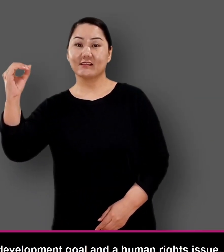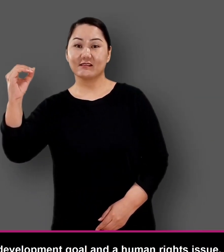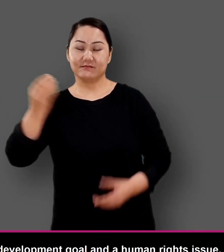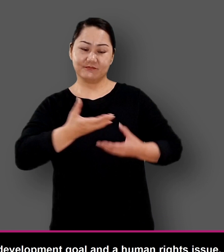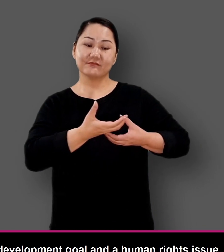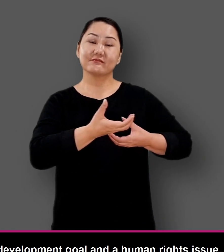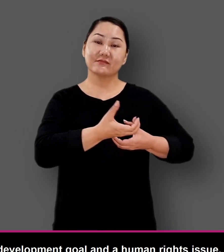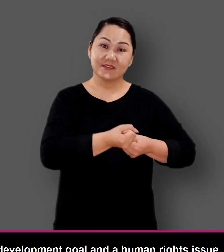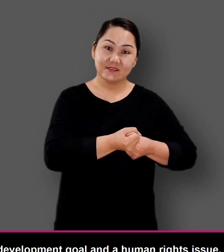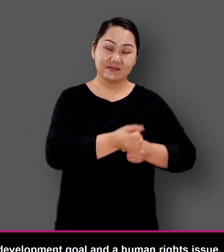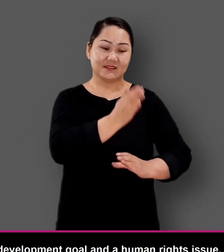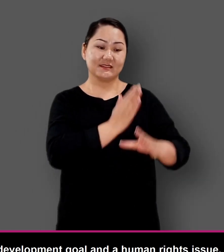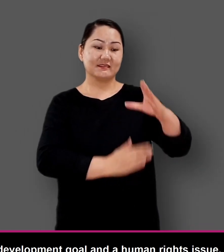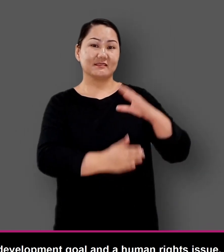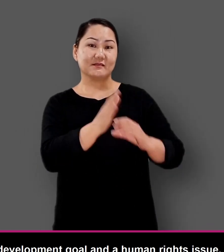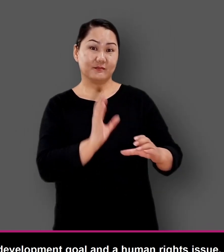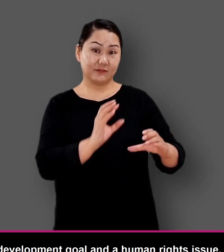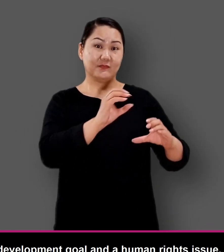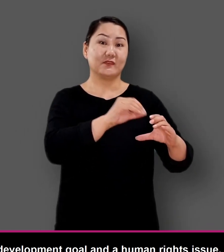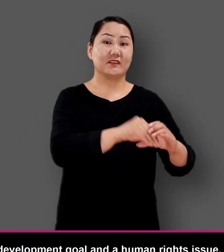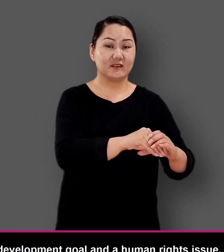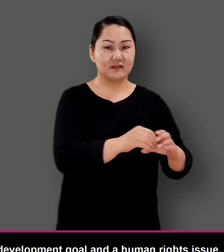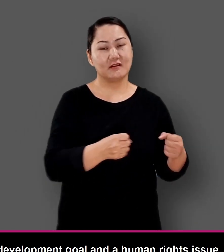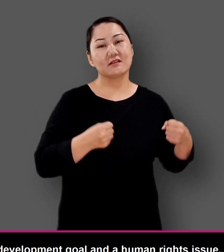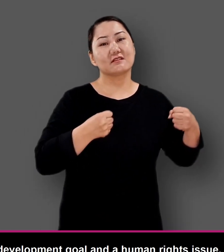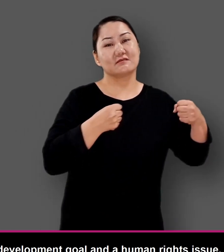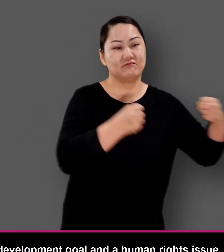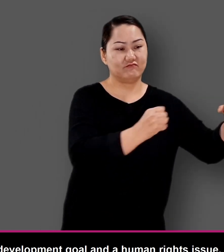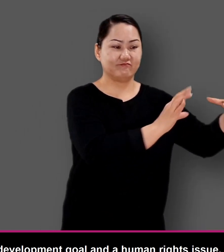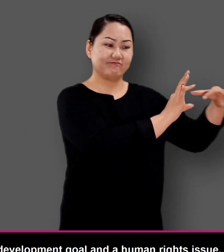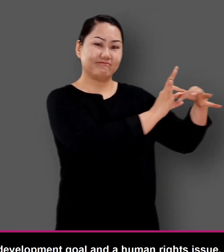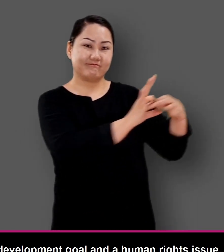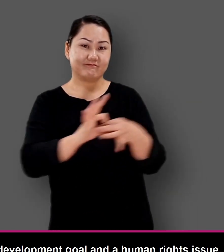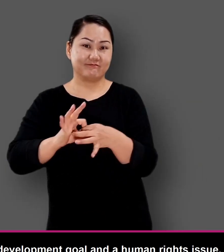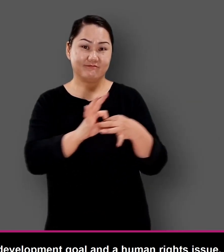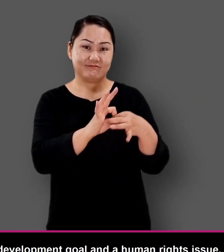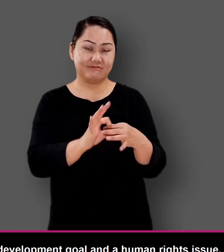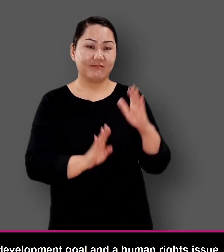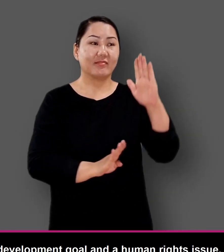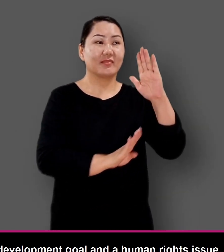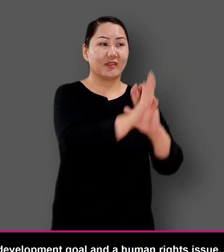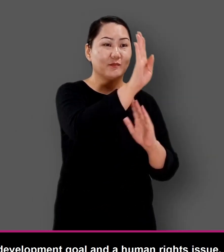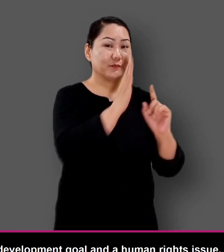VSO sees disability inclusion as a development goal and a human rights issue.